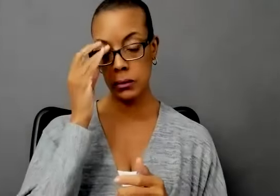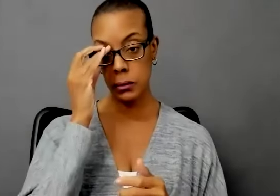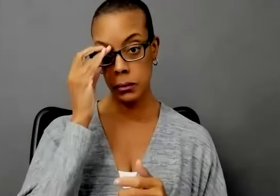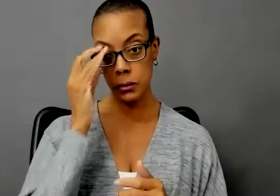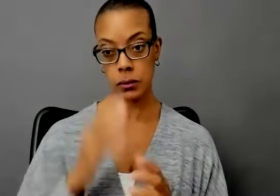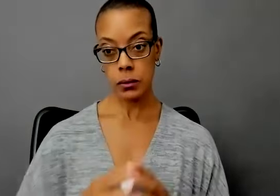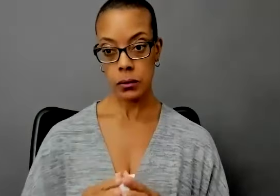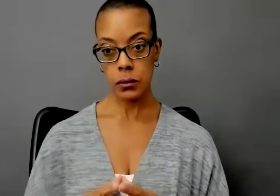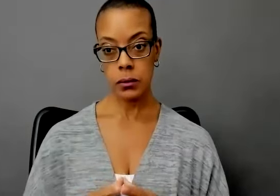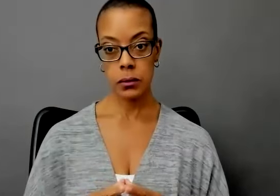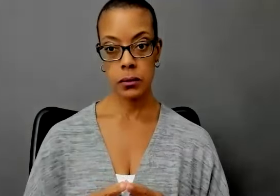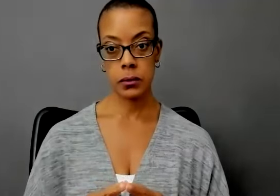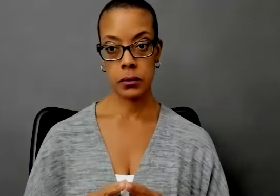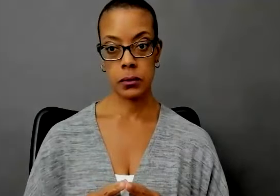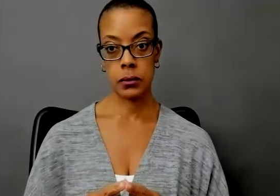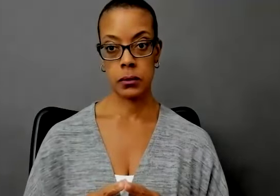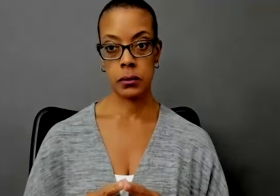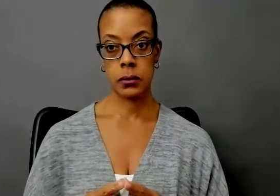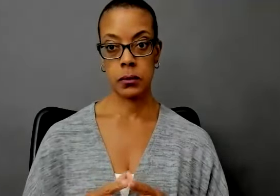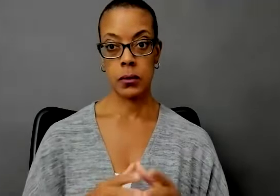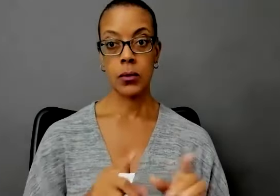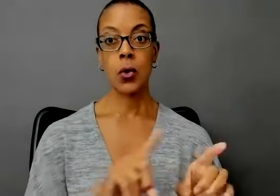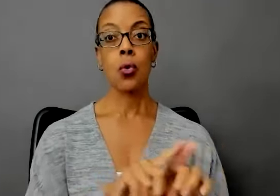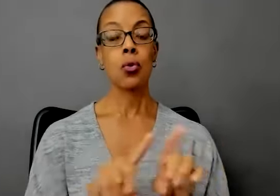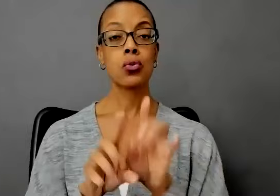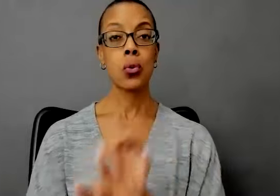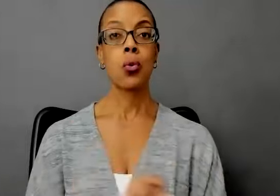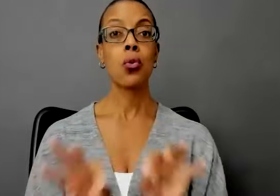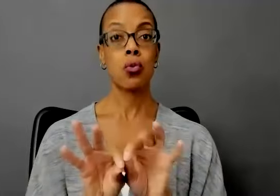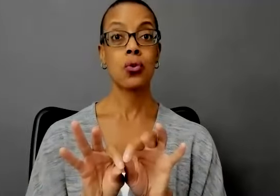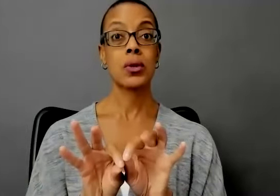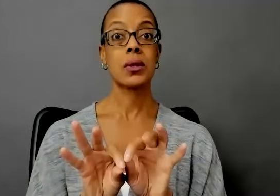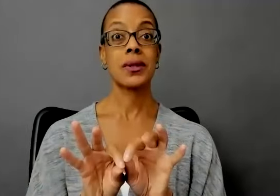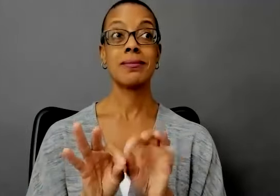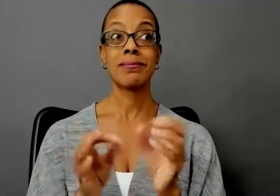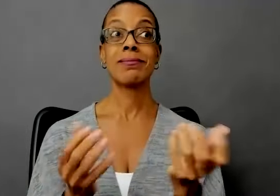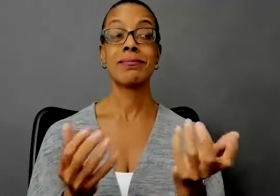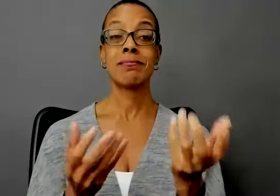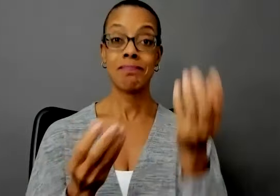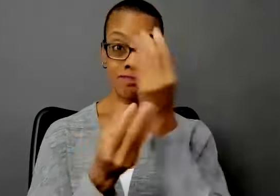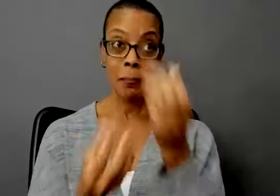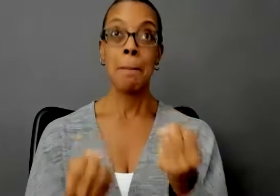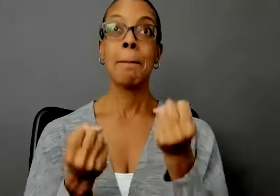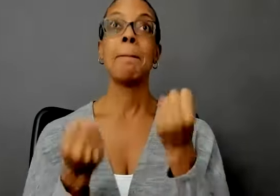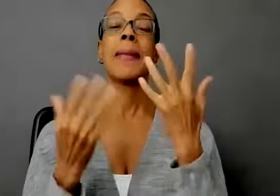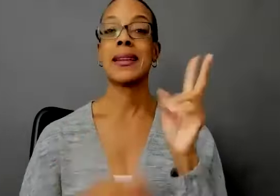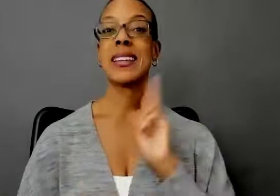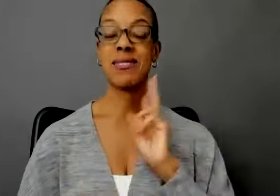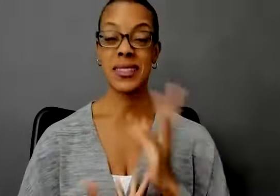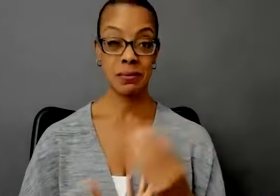And, you know, I think it's also important to capture the fact that there were many, many victims who were involved in this work, those who were part of My Voice,